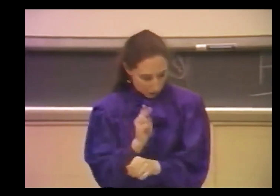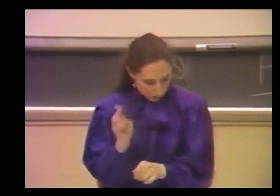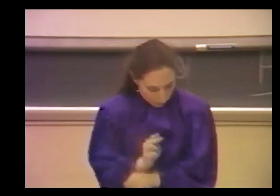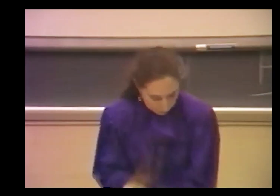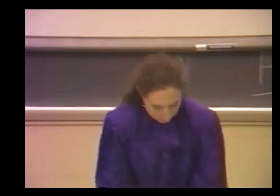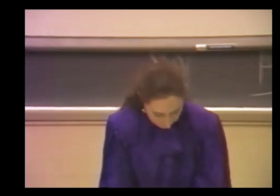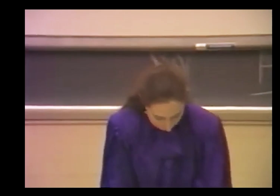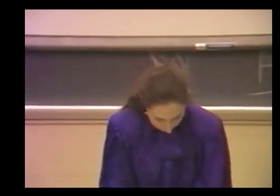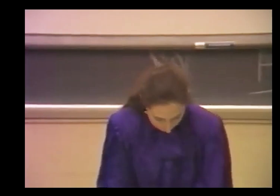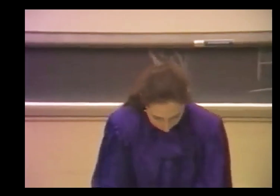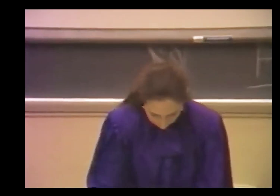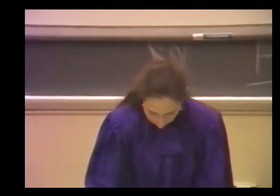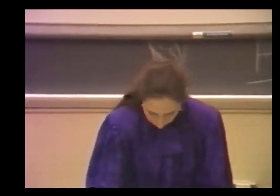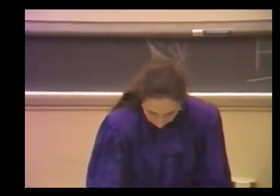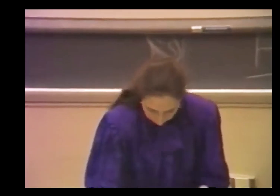used.